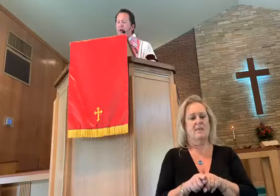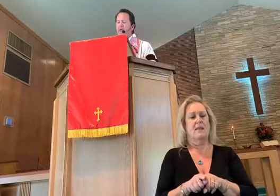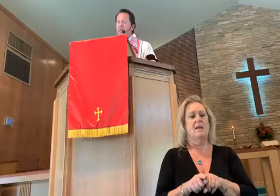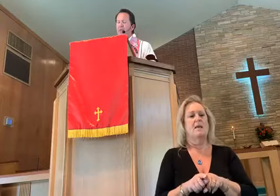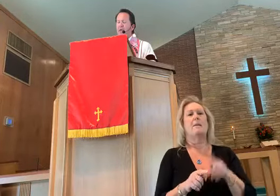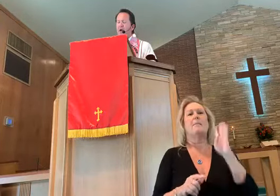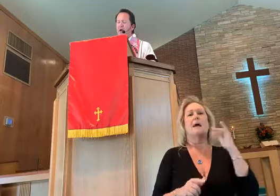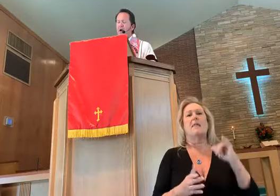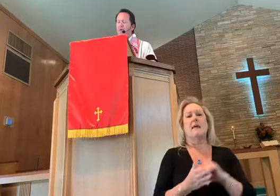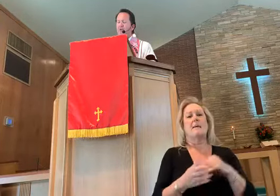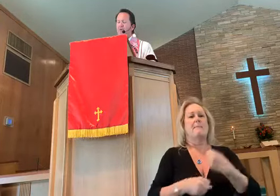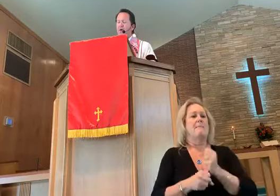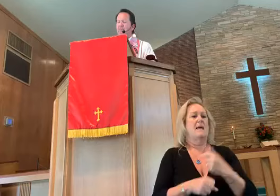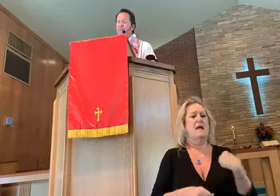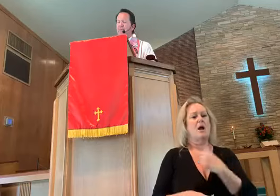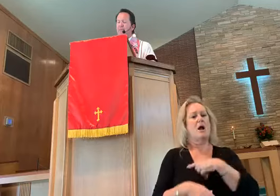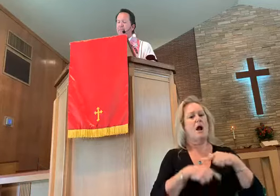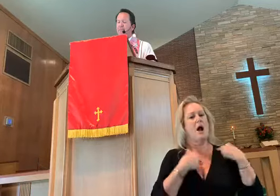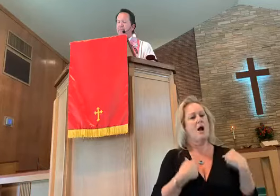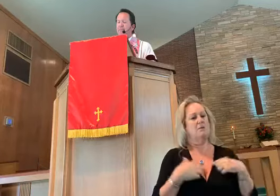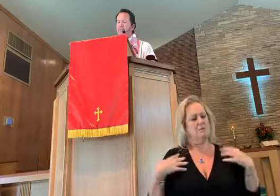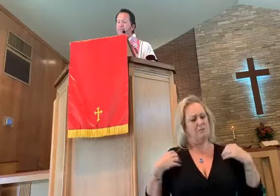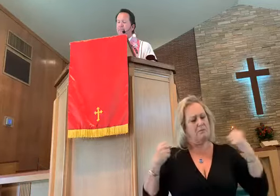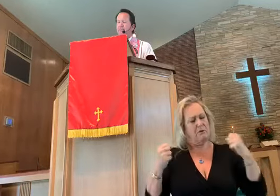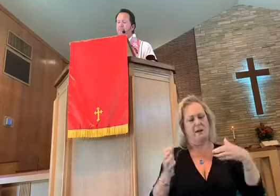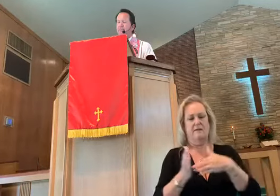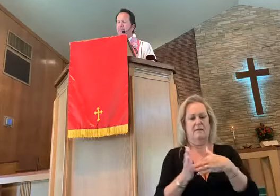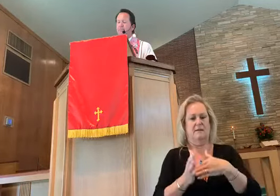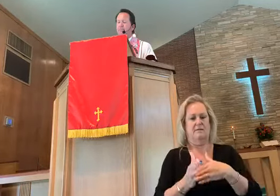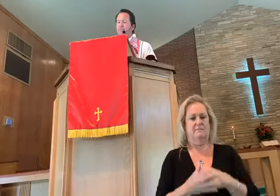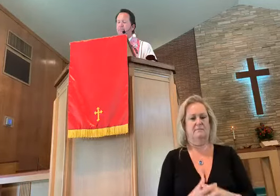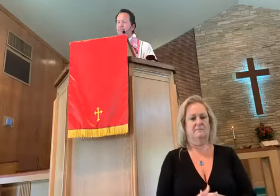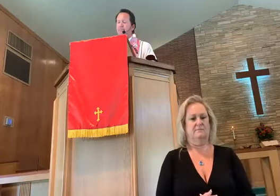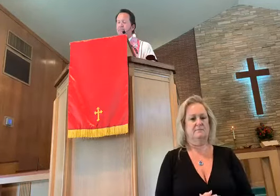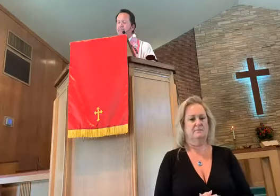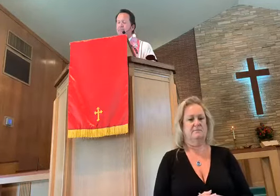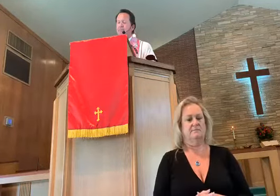And by that, make our hearts brave again.